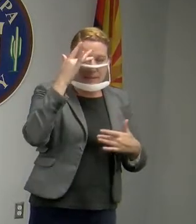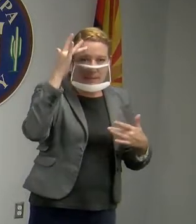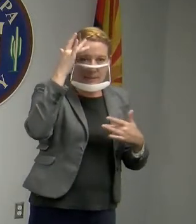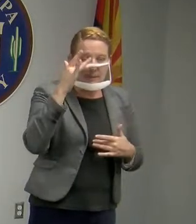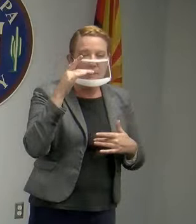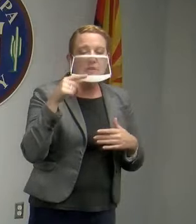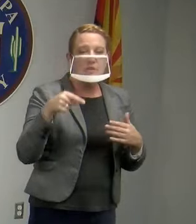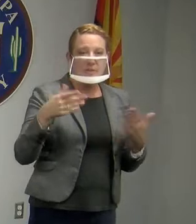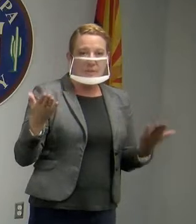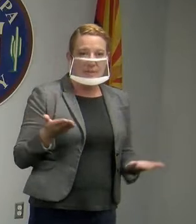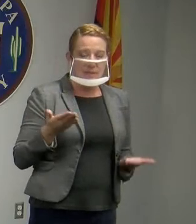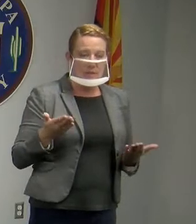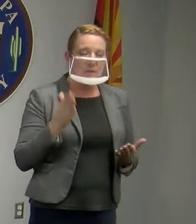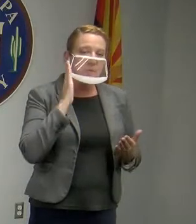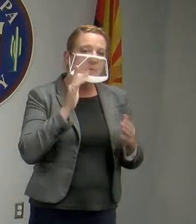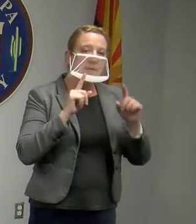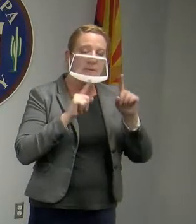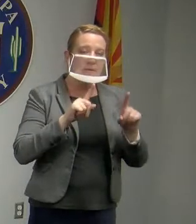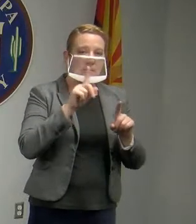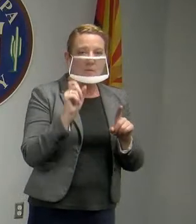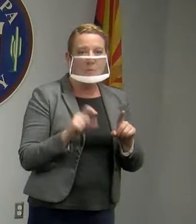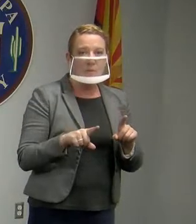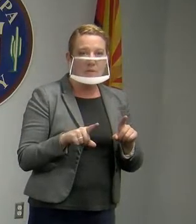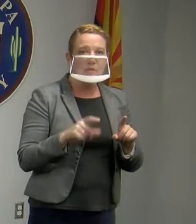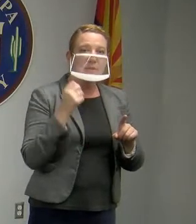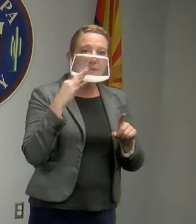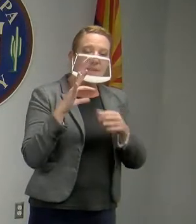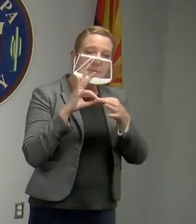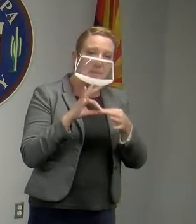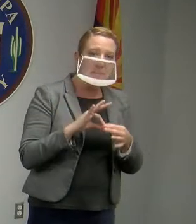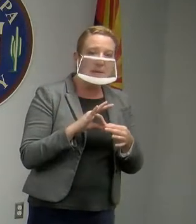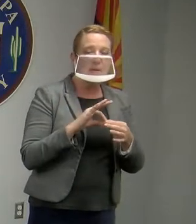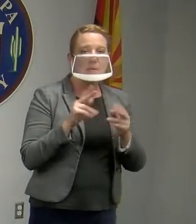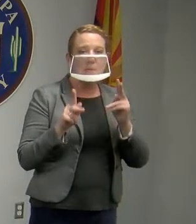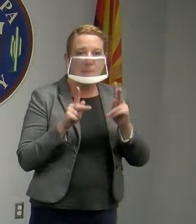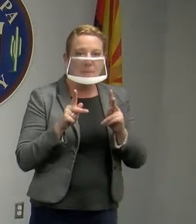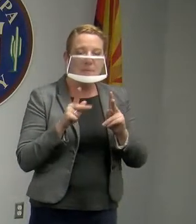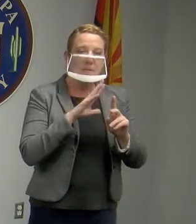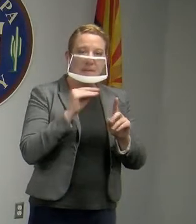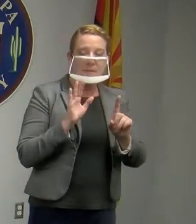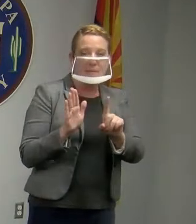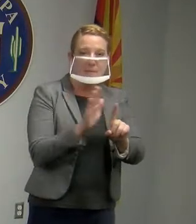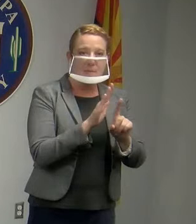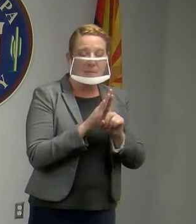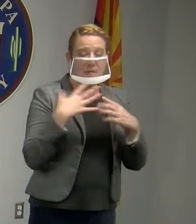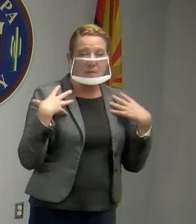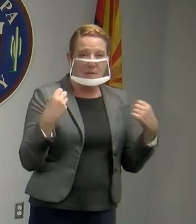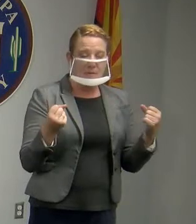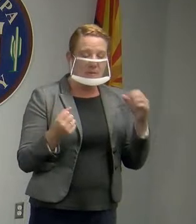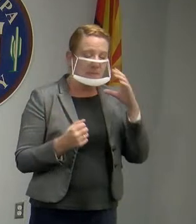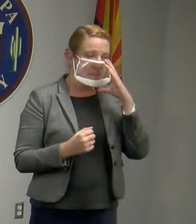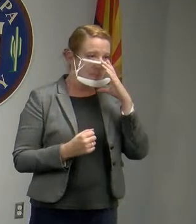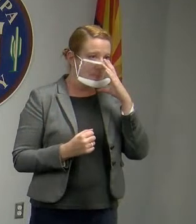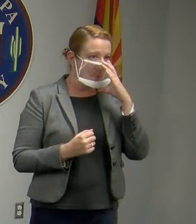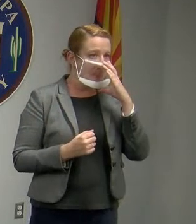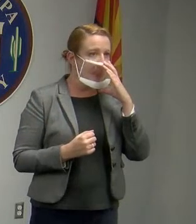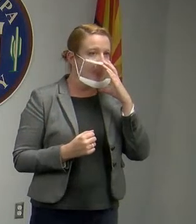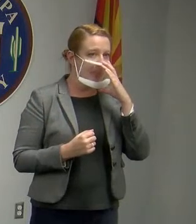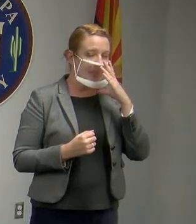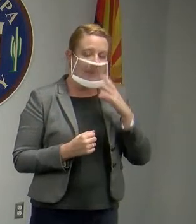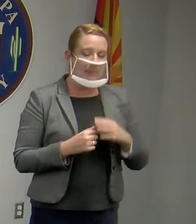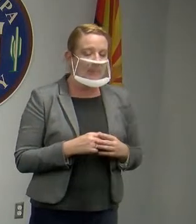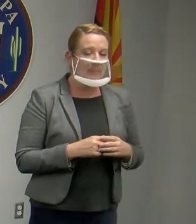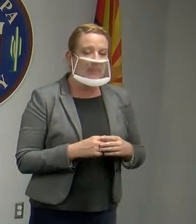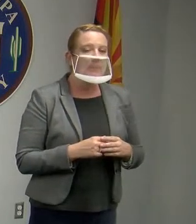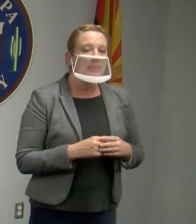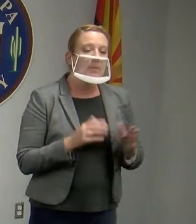is available to answer some questions if your questions are public health oriented today. We, of course, planned the presentation about the